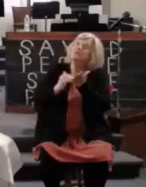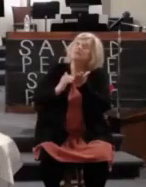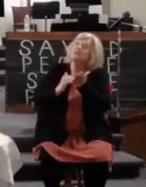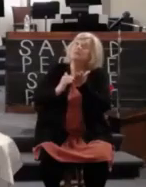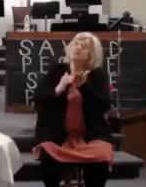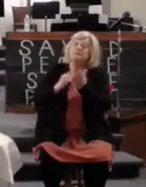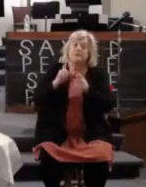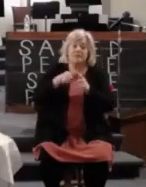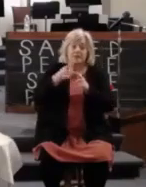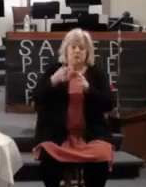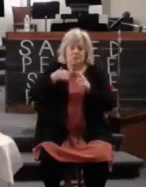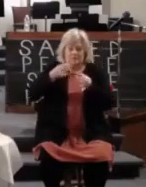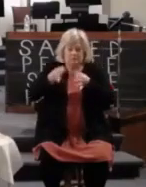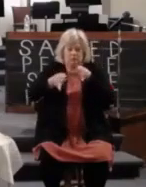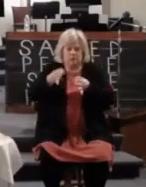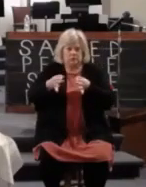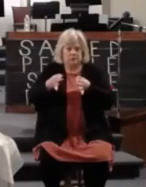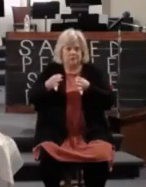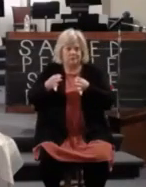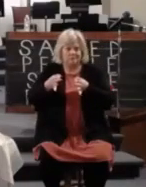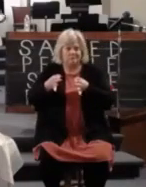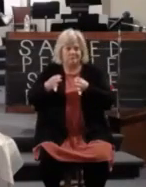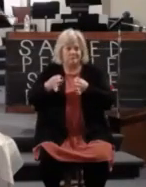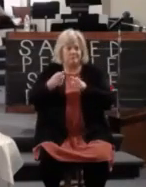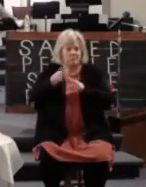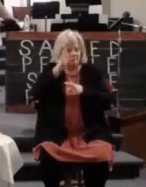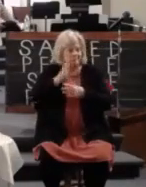drinks judgment on himself."